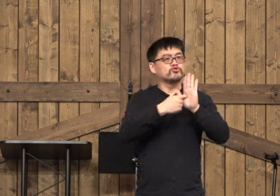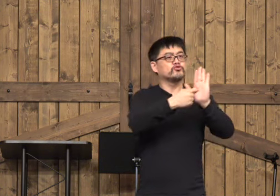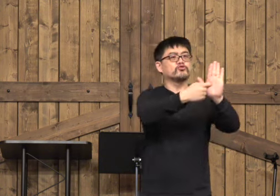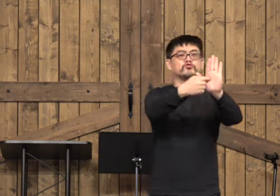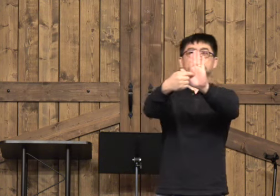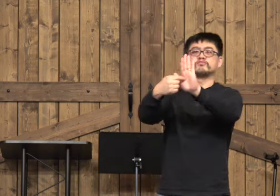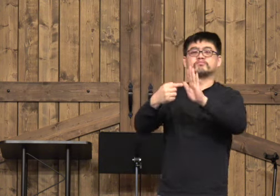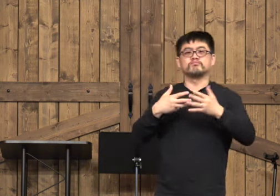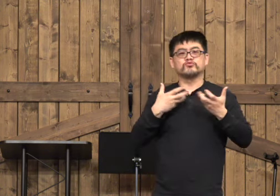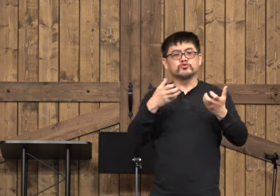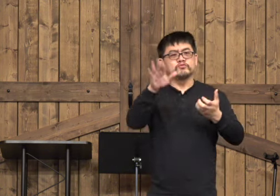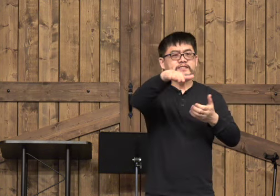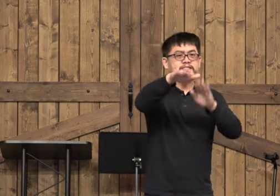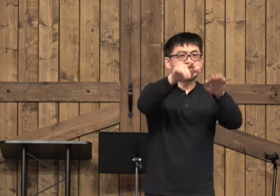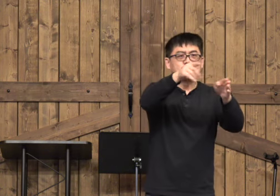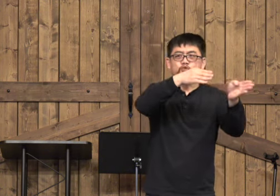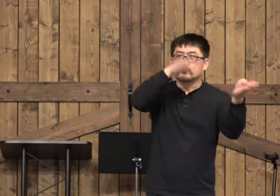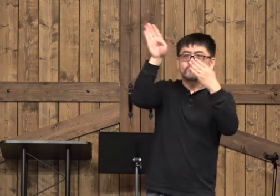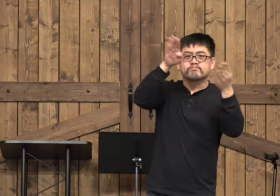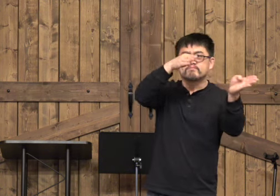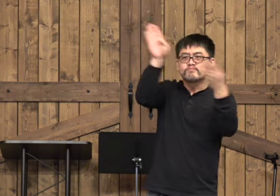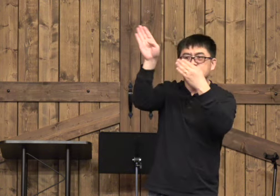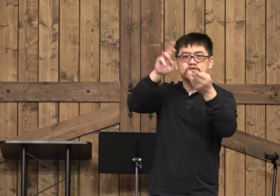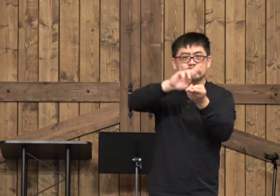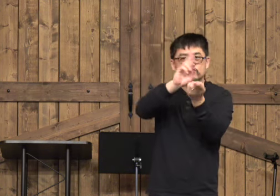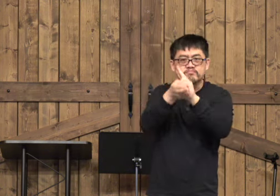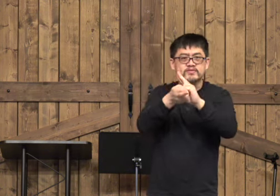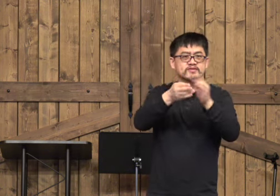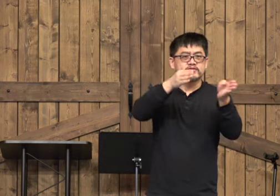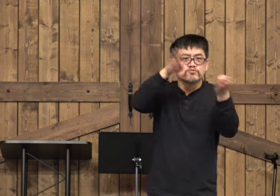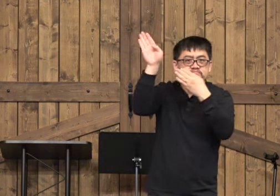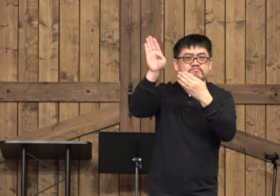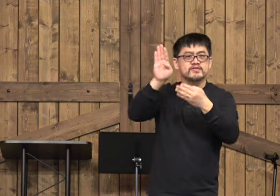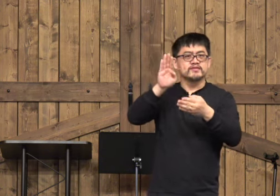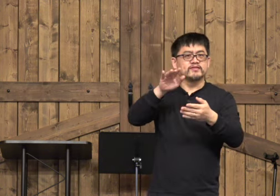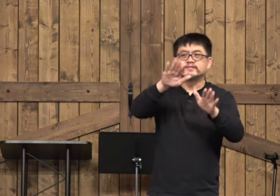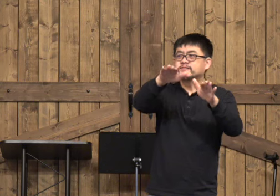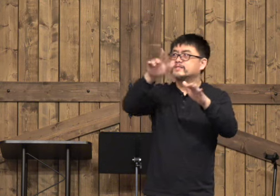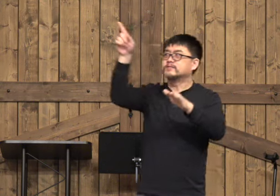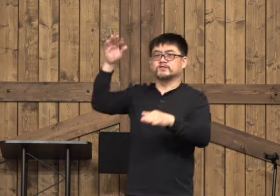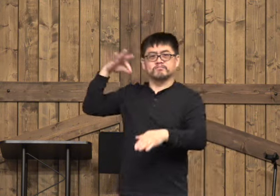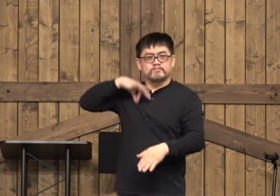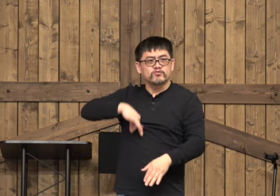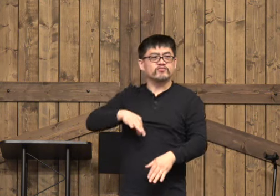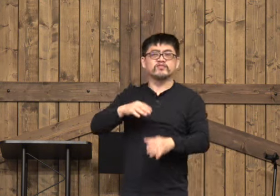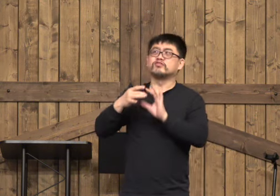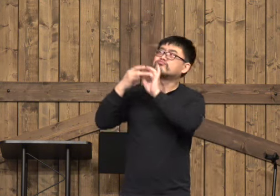So God wanted them to repent. And turn back to God. To leave their ways here on the earth.